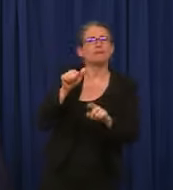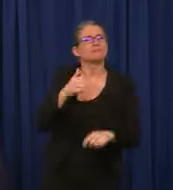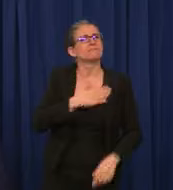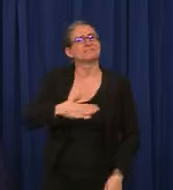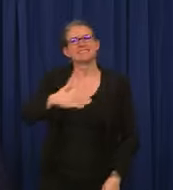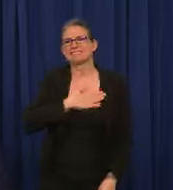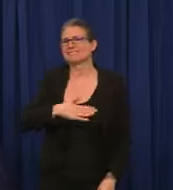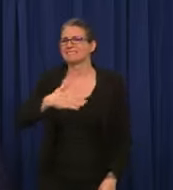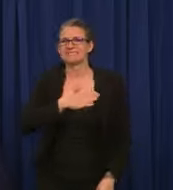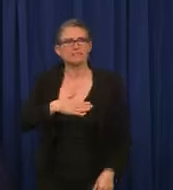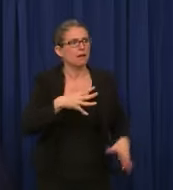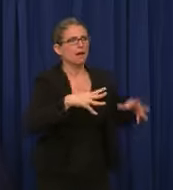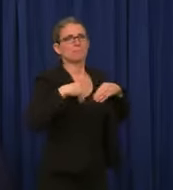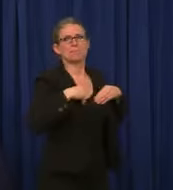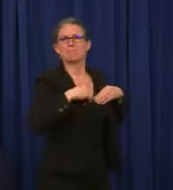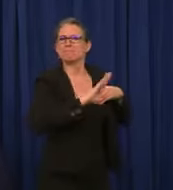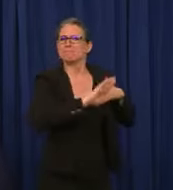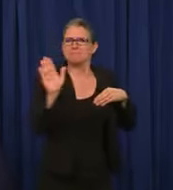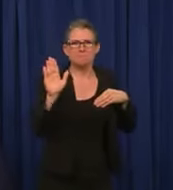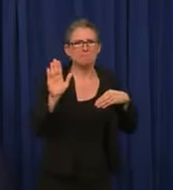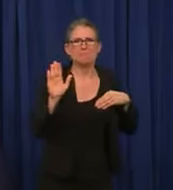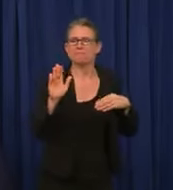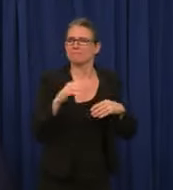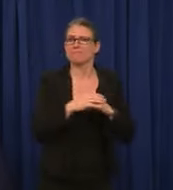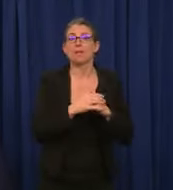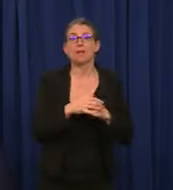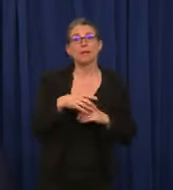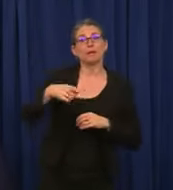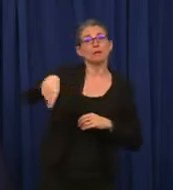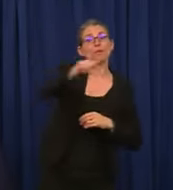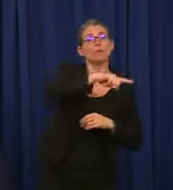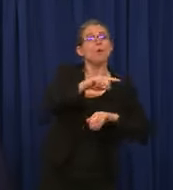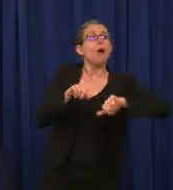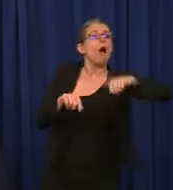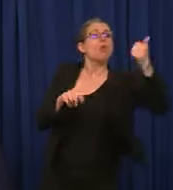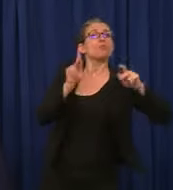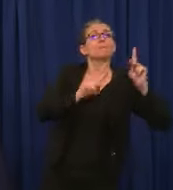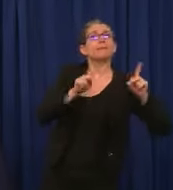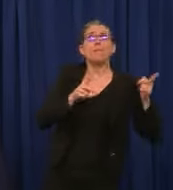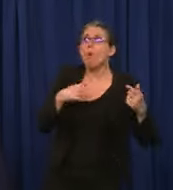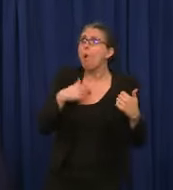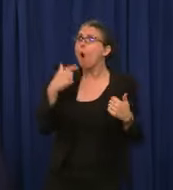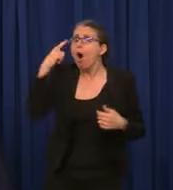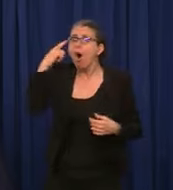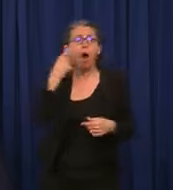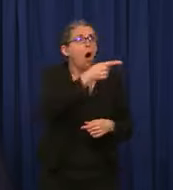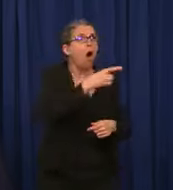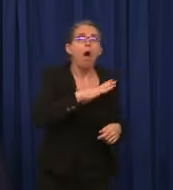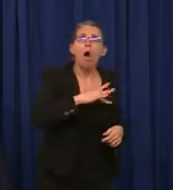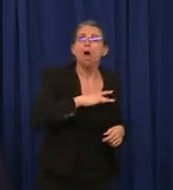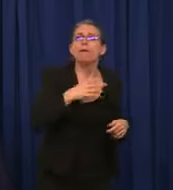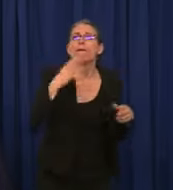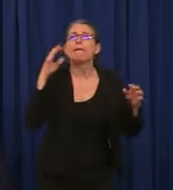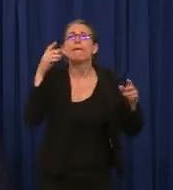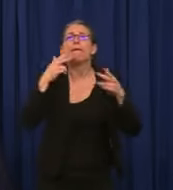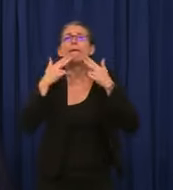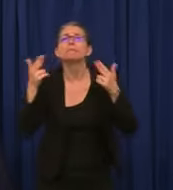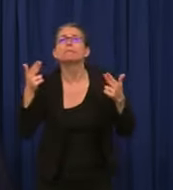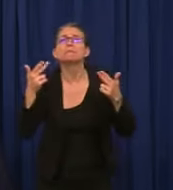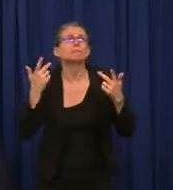accurate. So what I'm asking everyone to do is to exercise